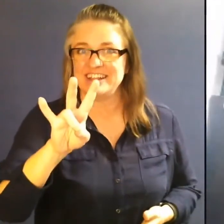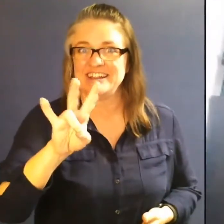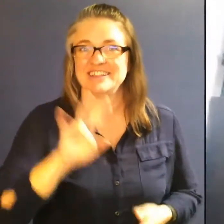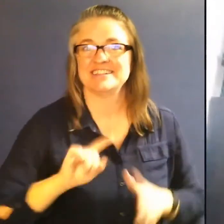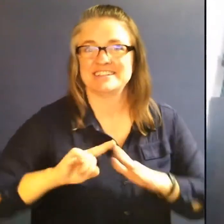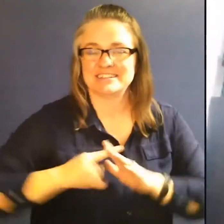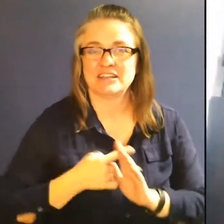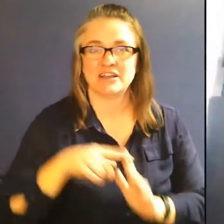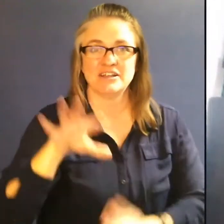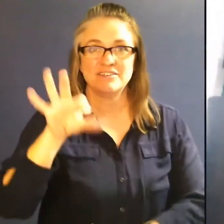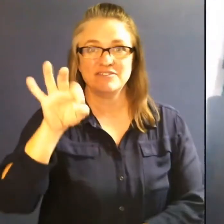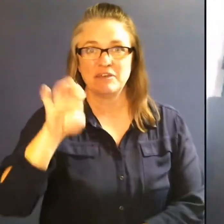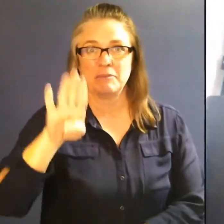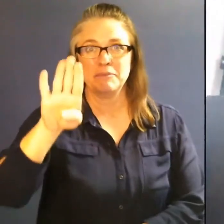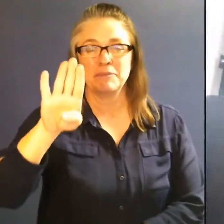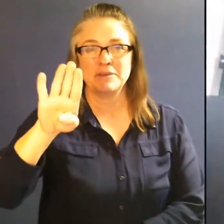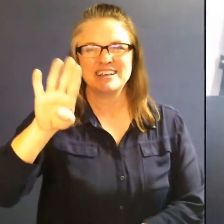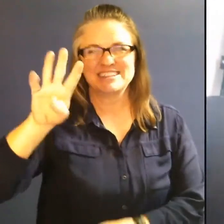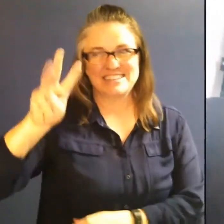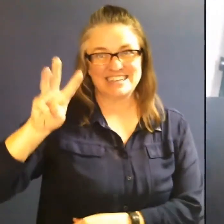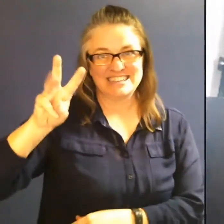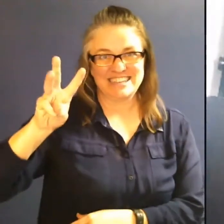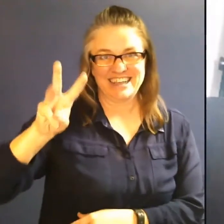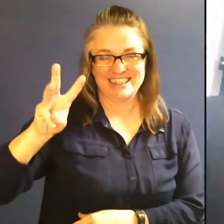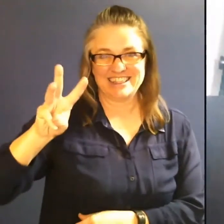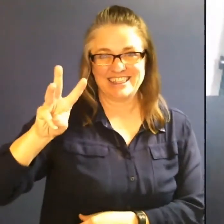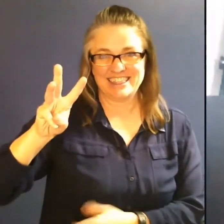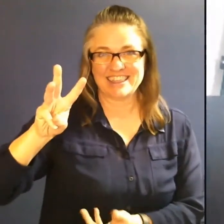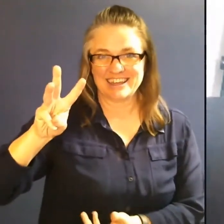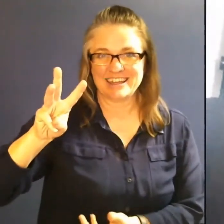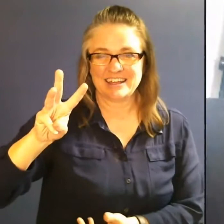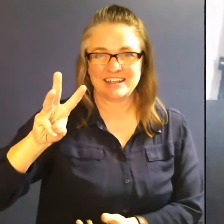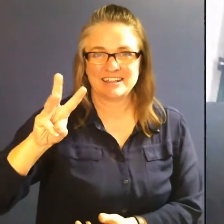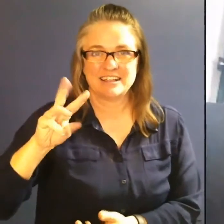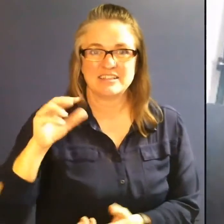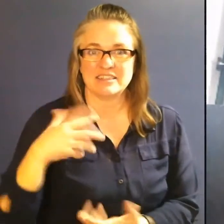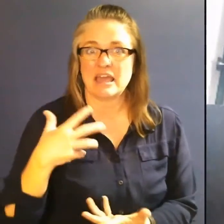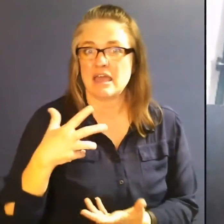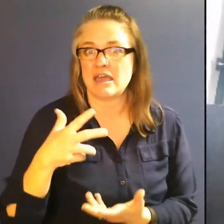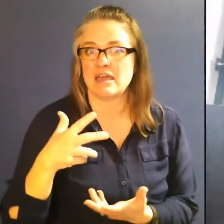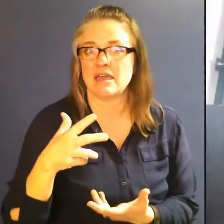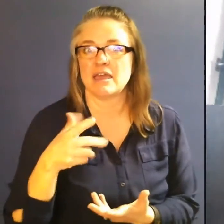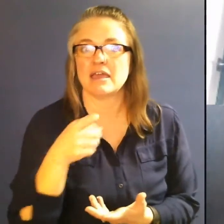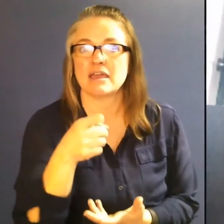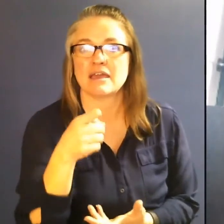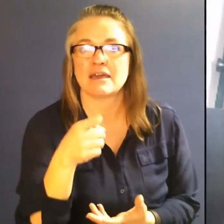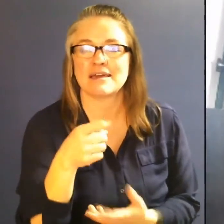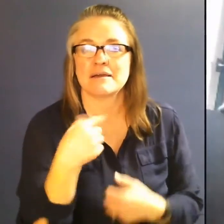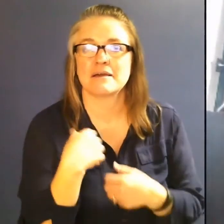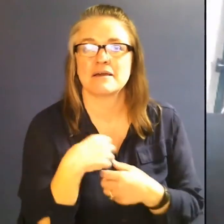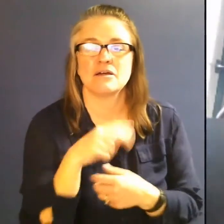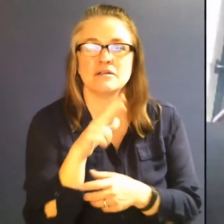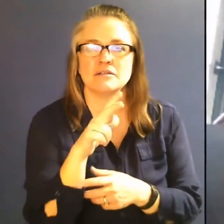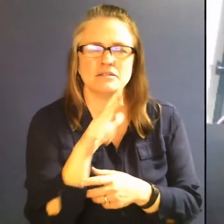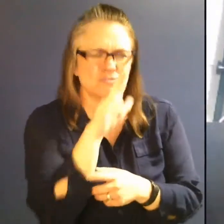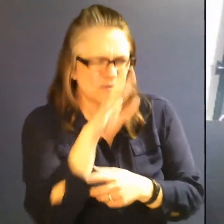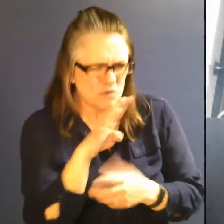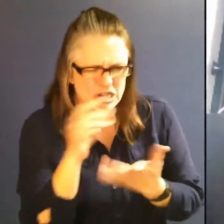February 16th. They actually took 3 quarts. No, 3/4. No, what